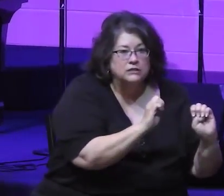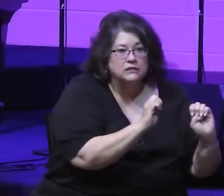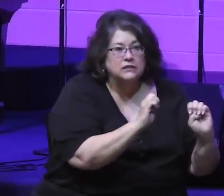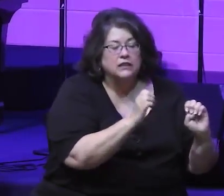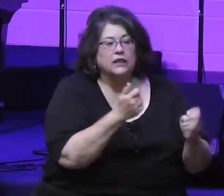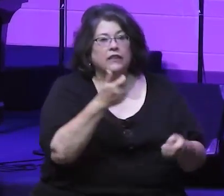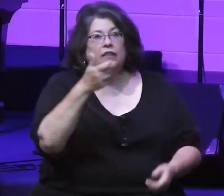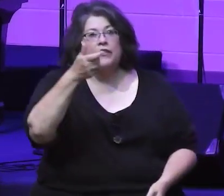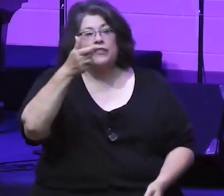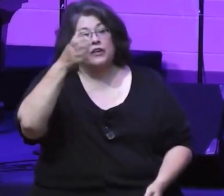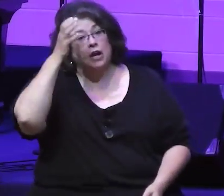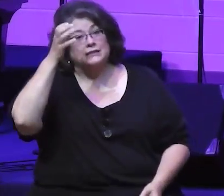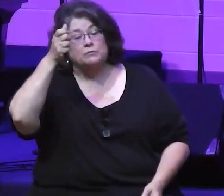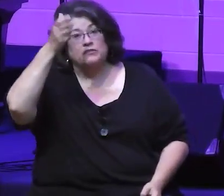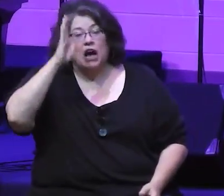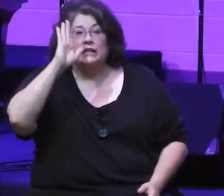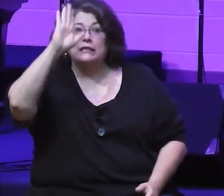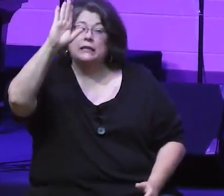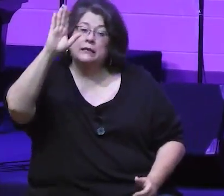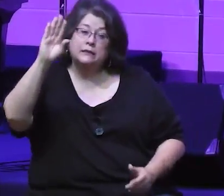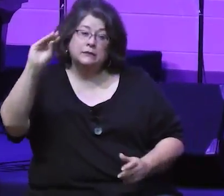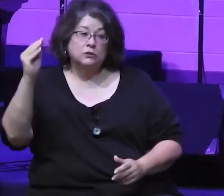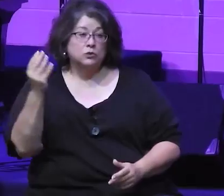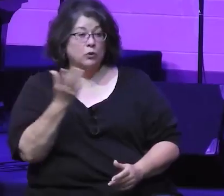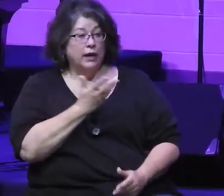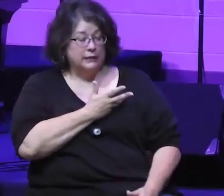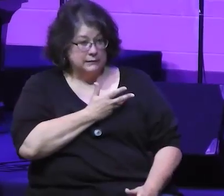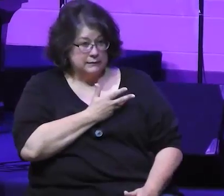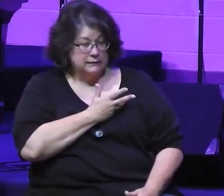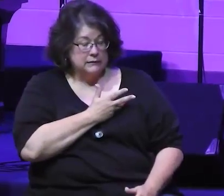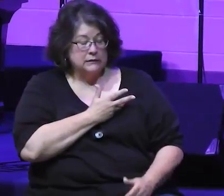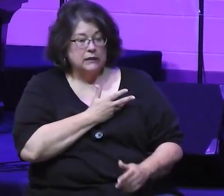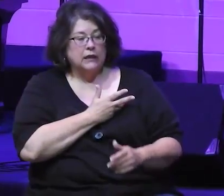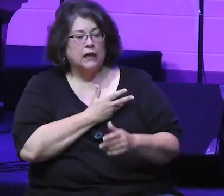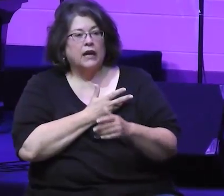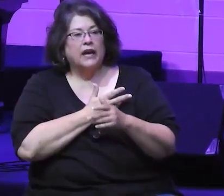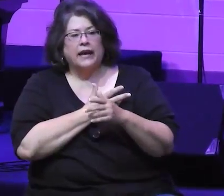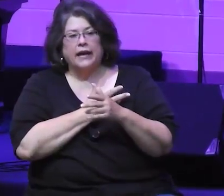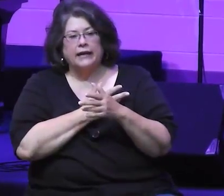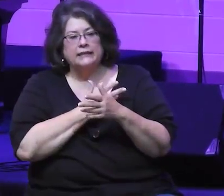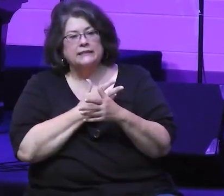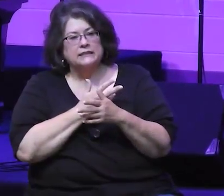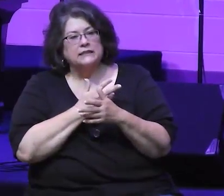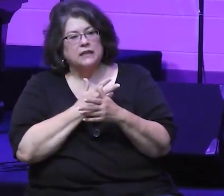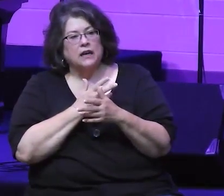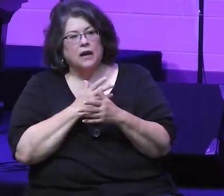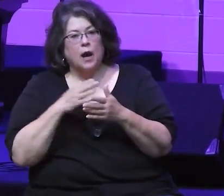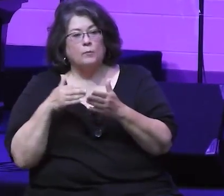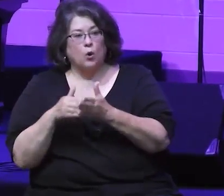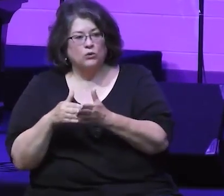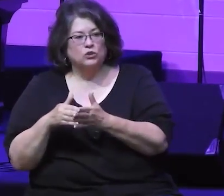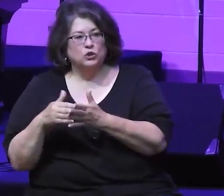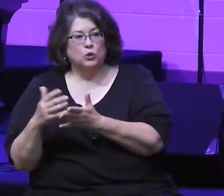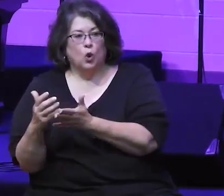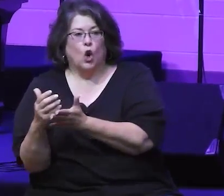earning. And there's a difference between those two, and you've probably heard this phrase before. Grace is not opposed to our